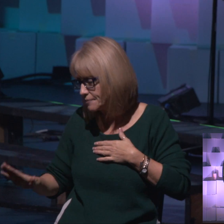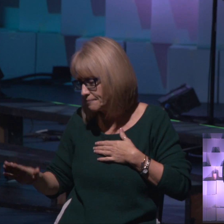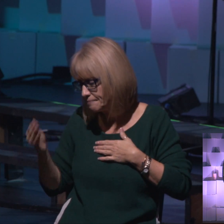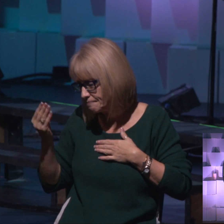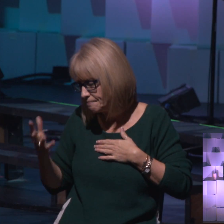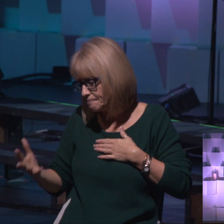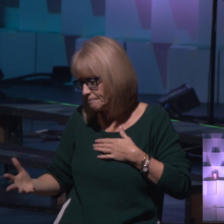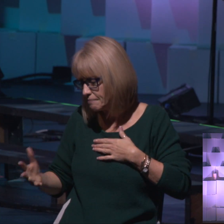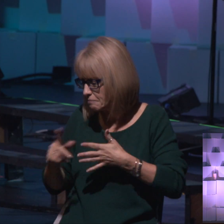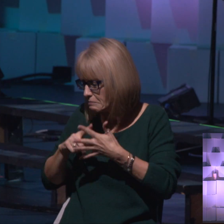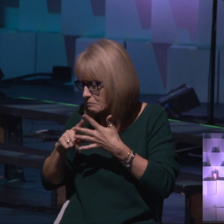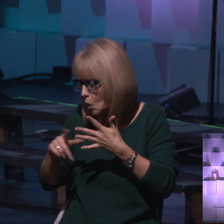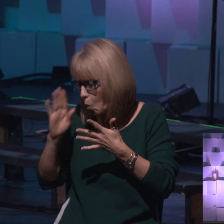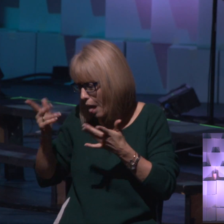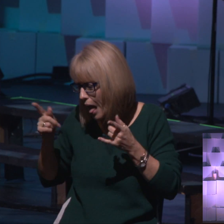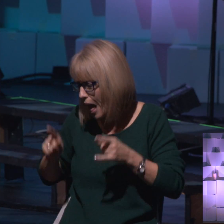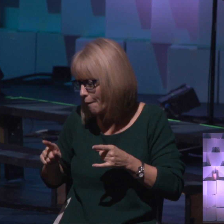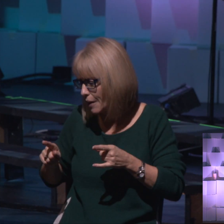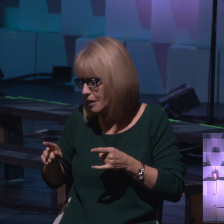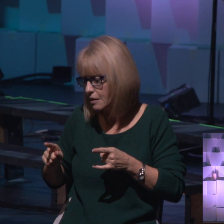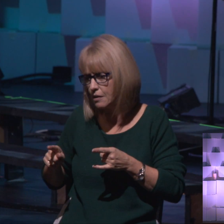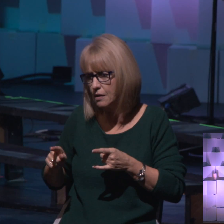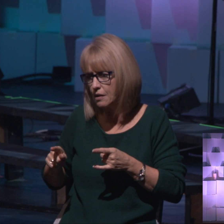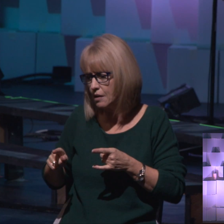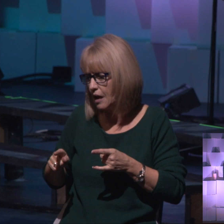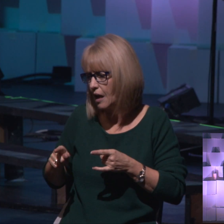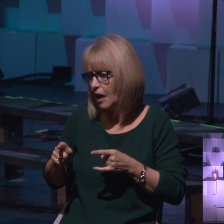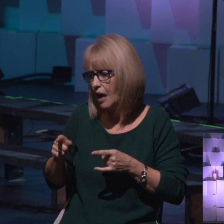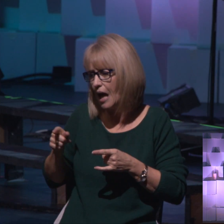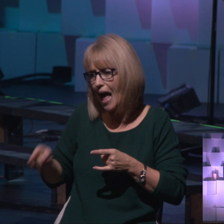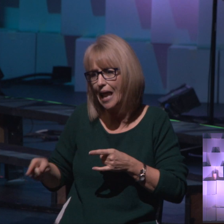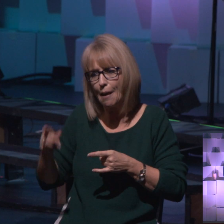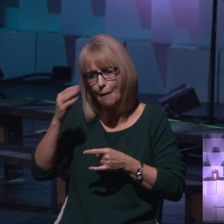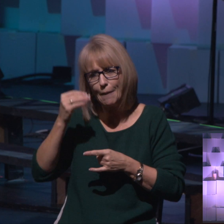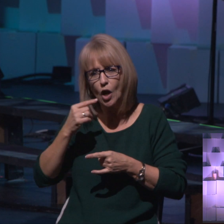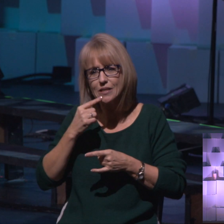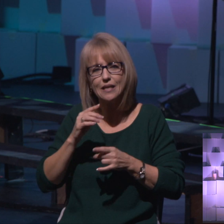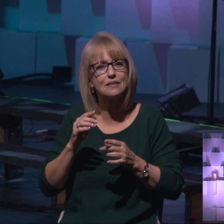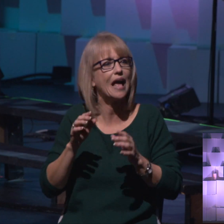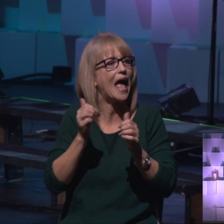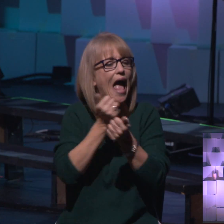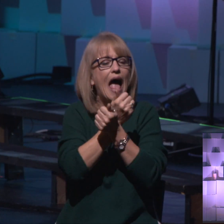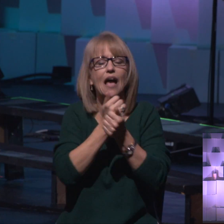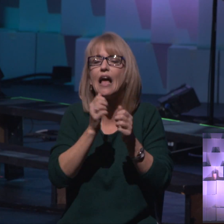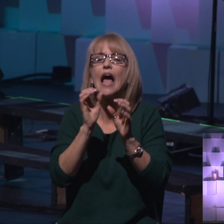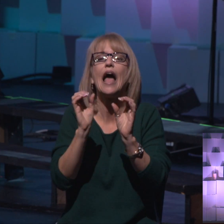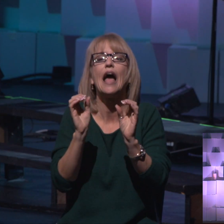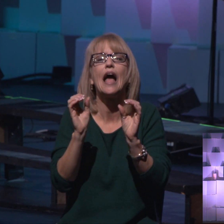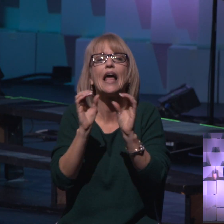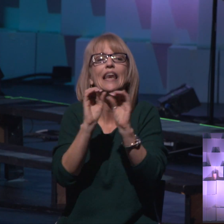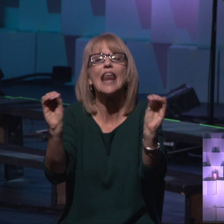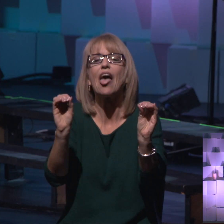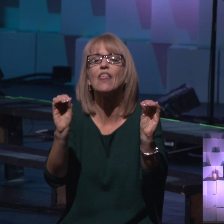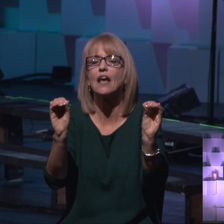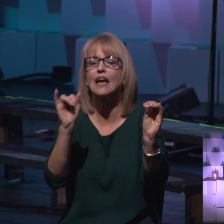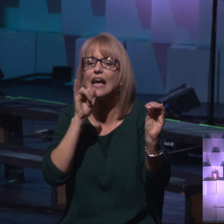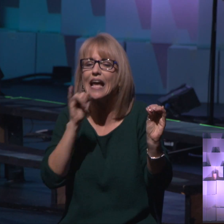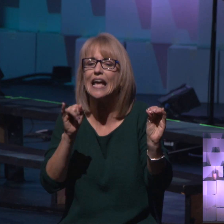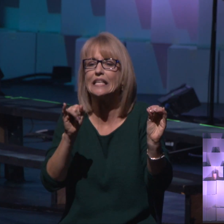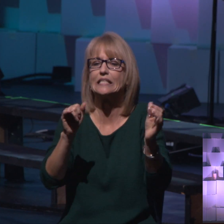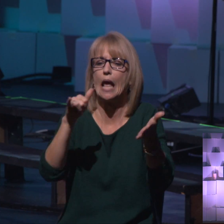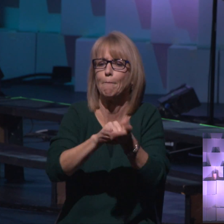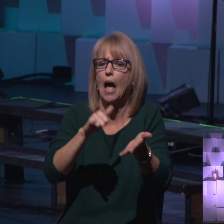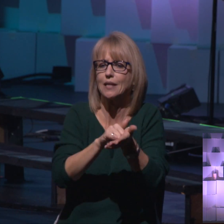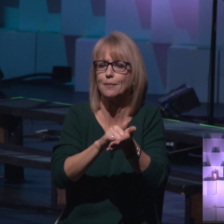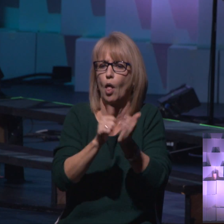that the Messiah is going to do. And then he says, for nothing is impossible with God. that God can and will do his will no